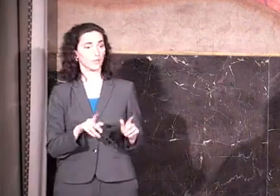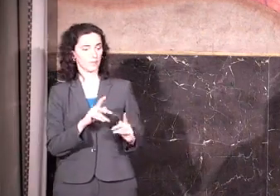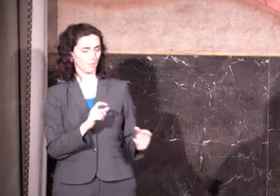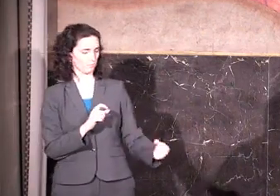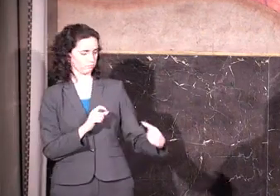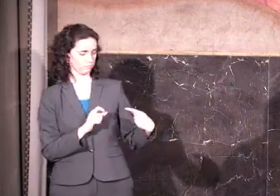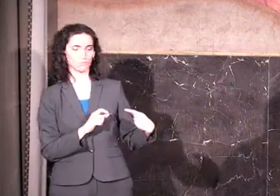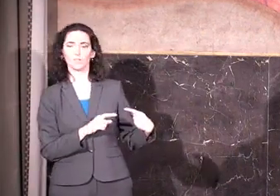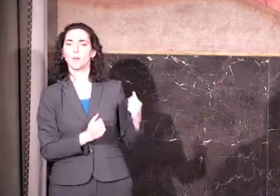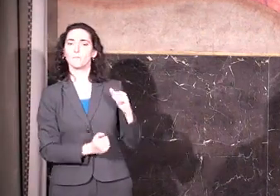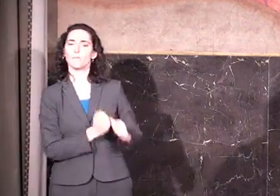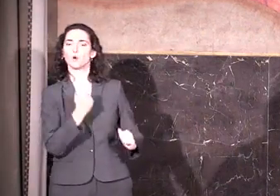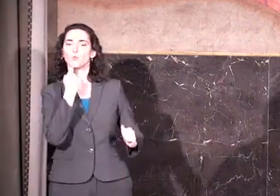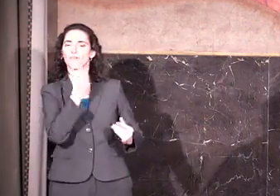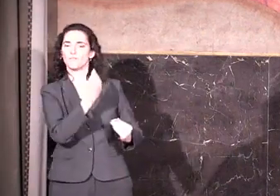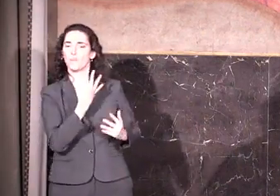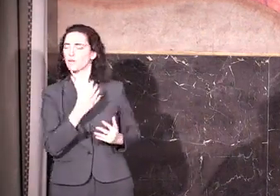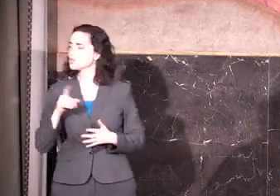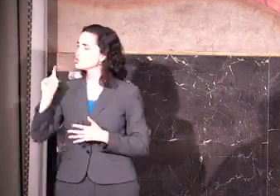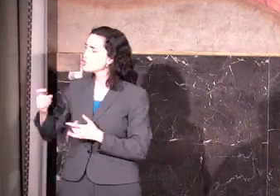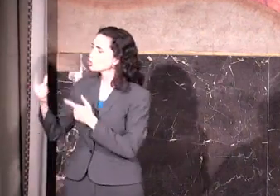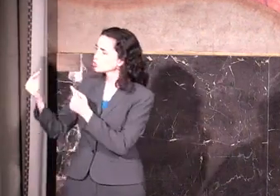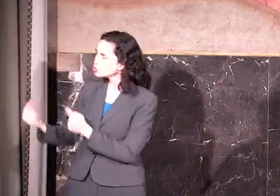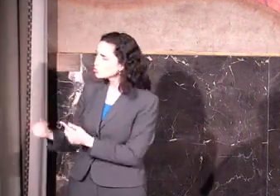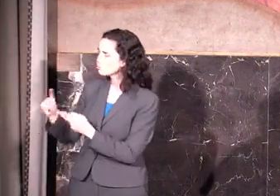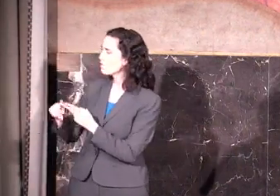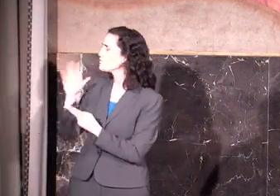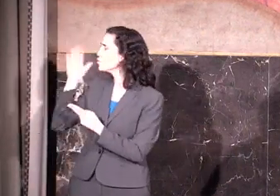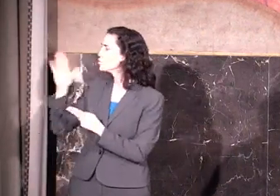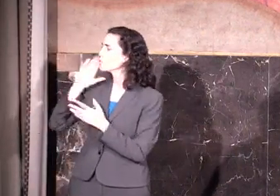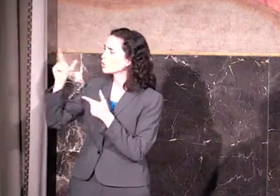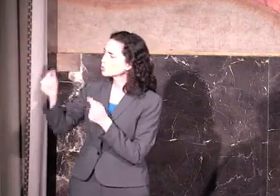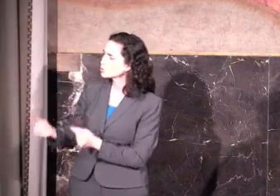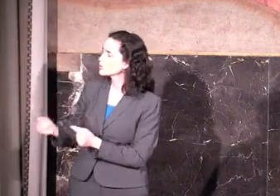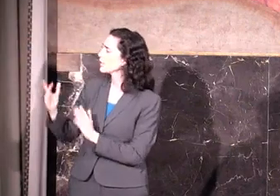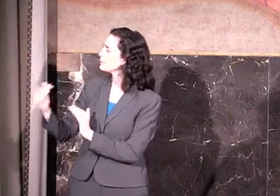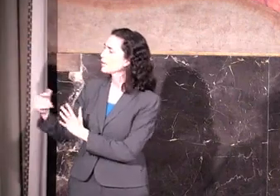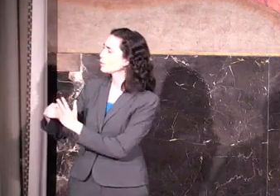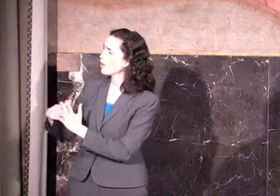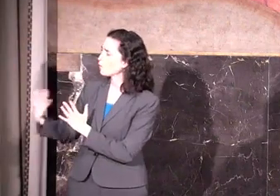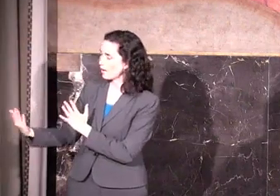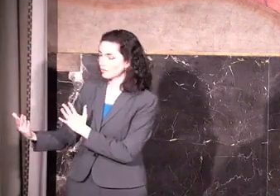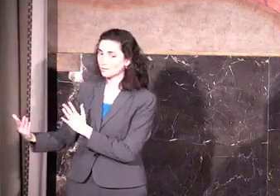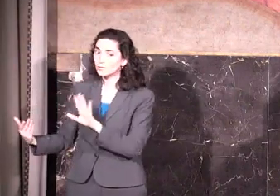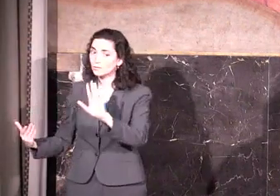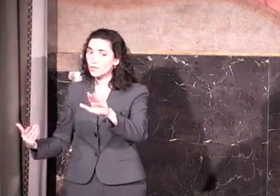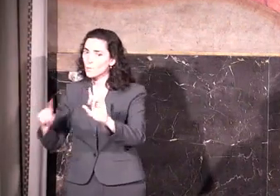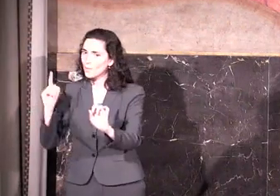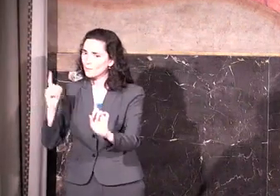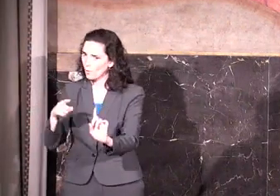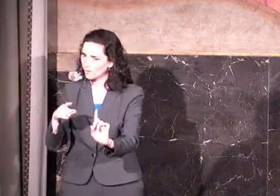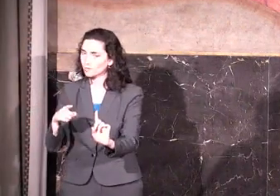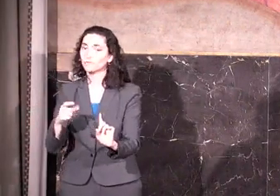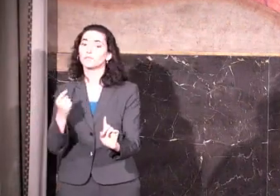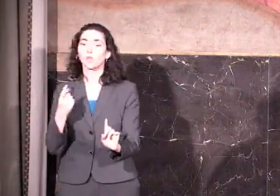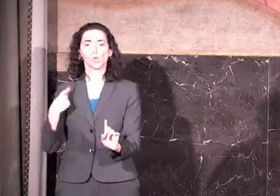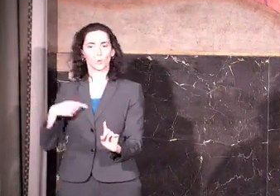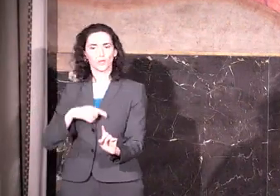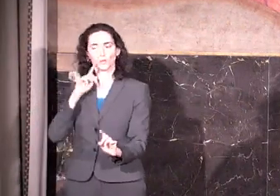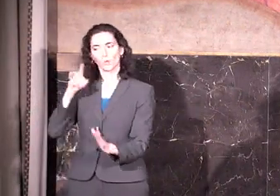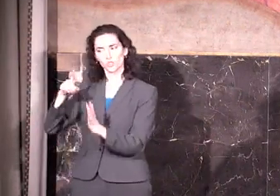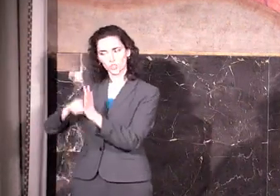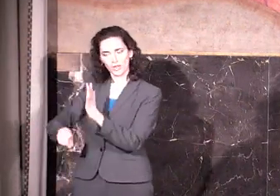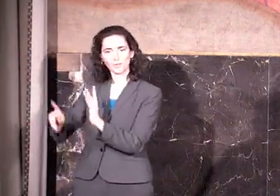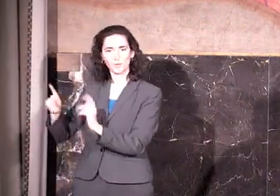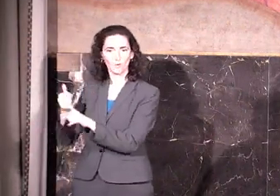as to what is expected of them and what might be expected in the future. Now, one piece to this is there's compliance checks that will be performed by